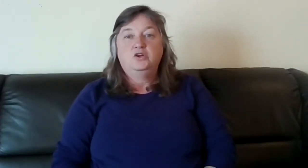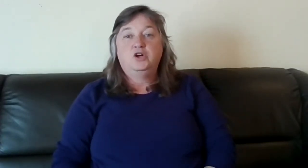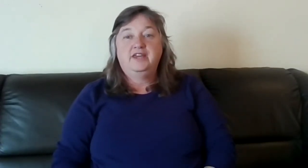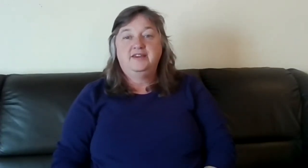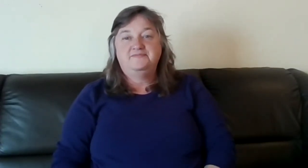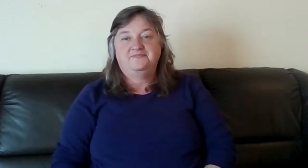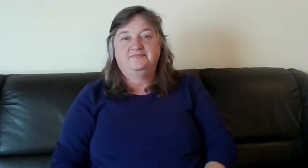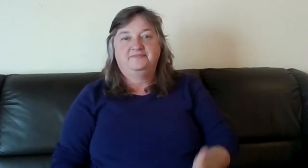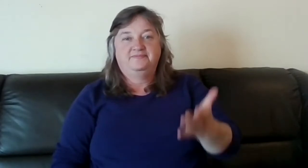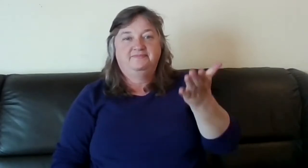Cookie.